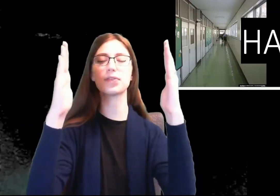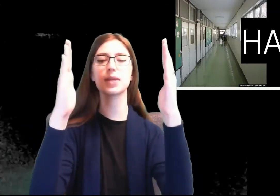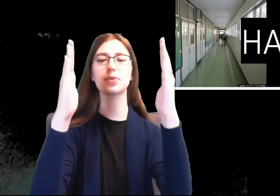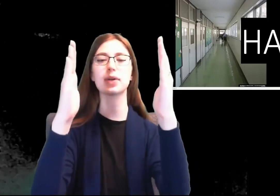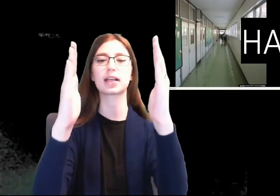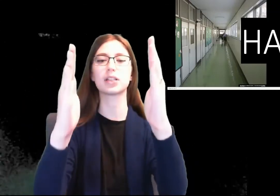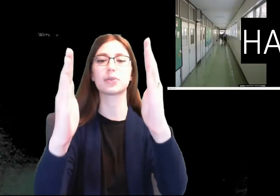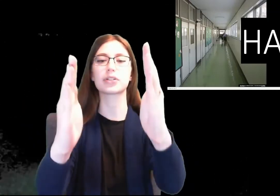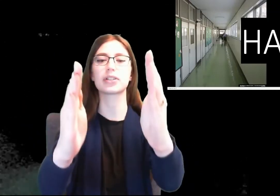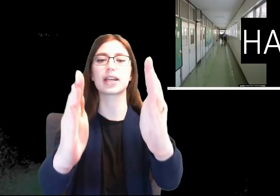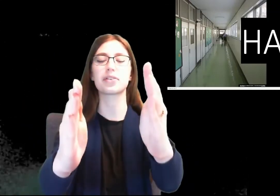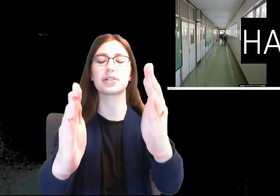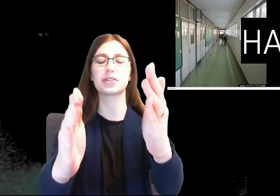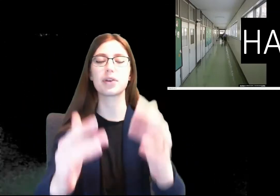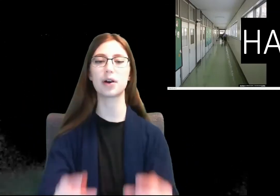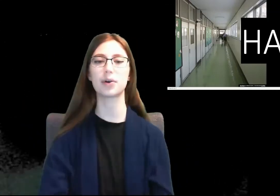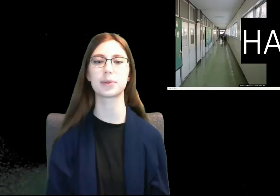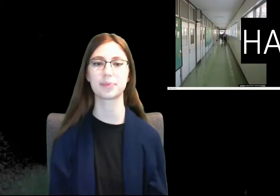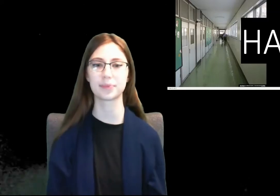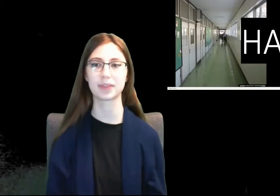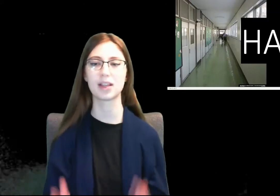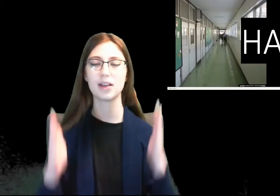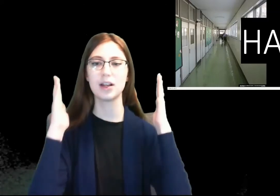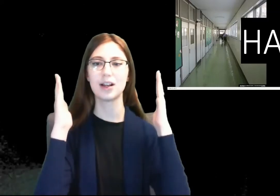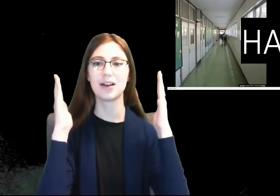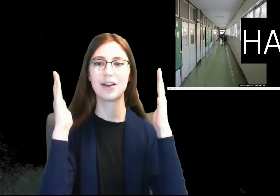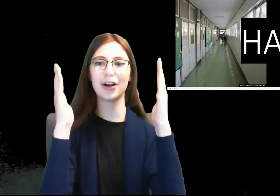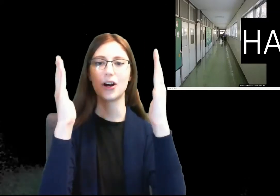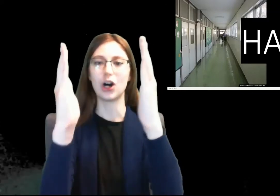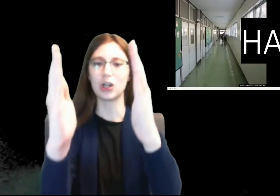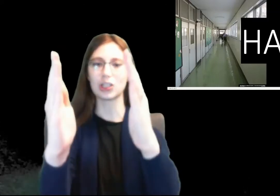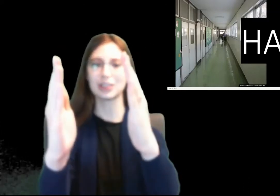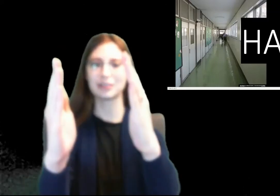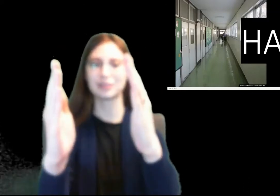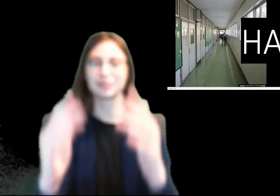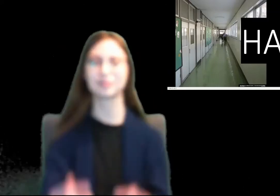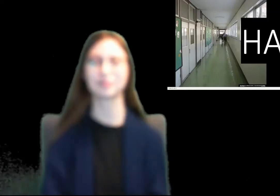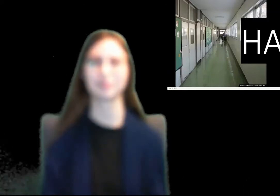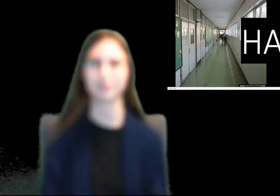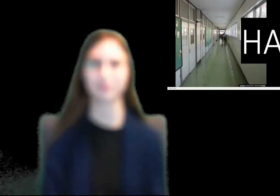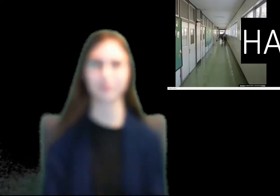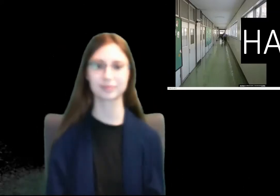you and closer together as you go. Hall.